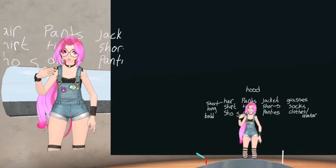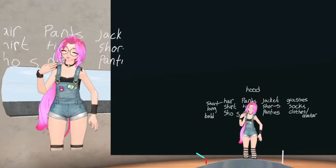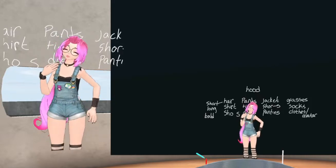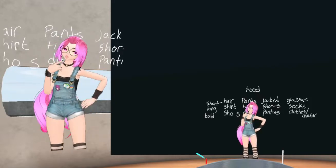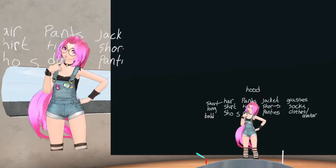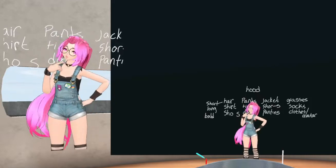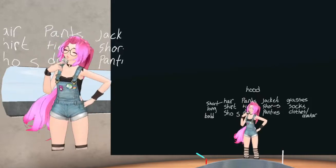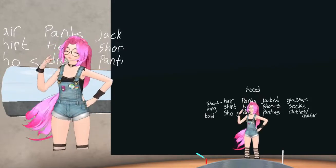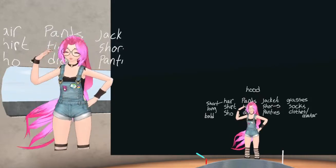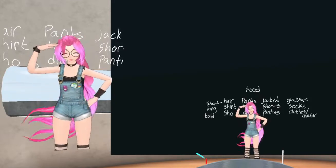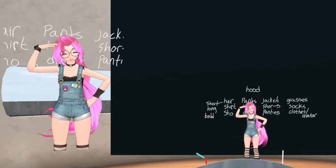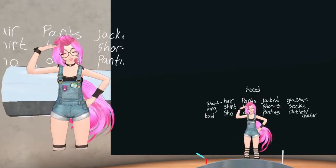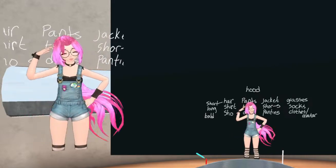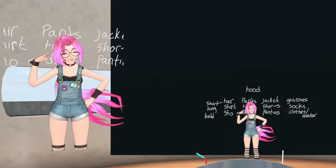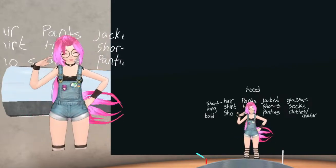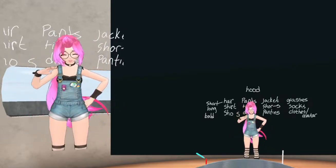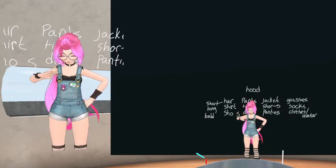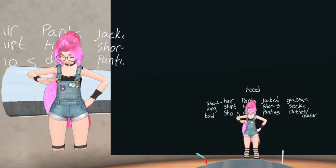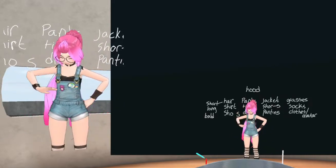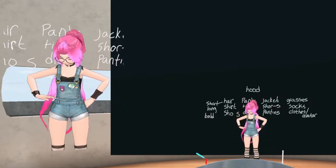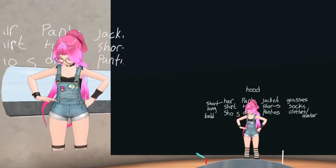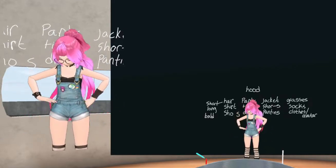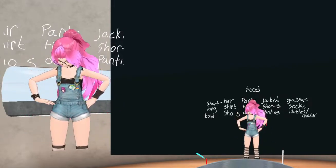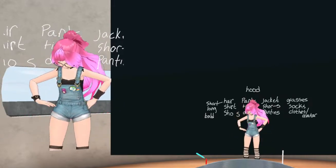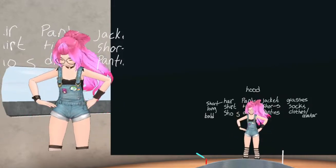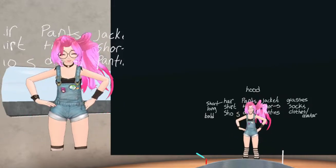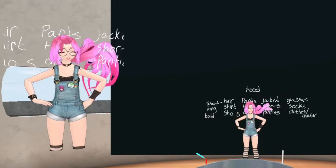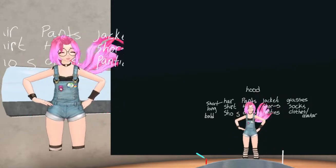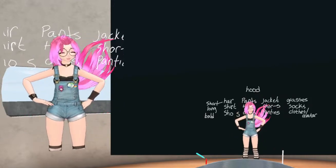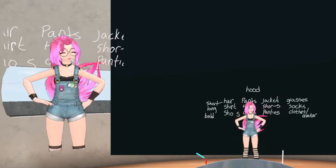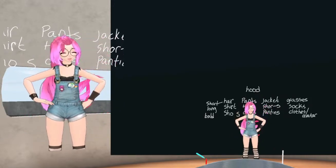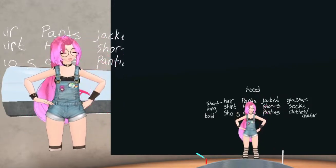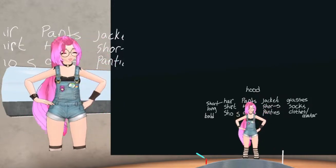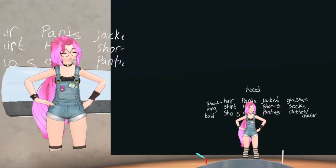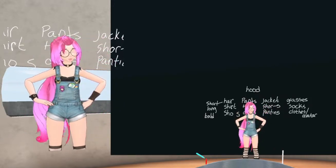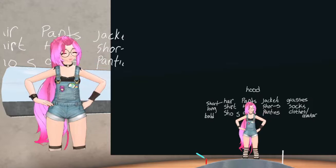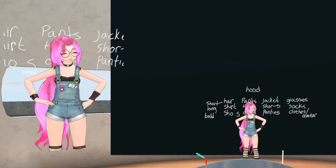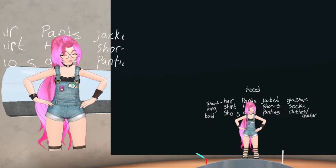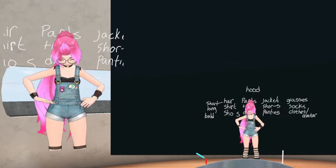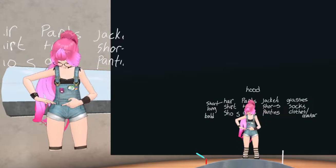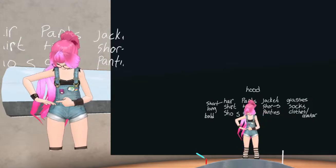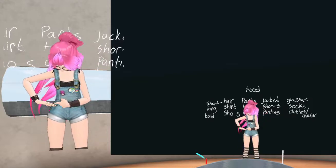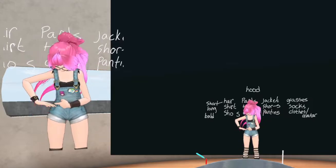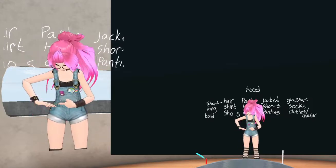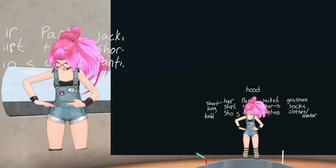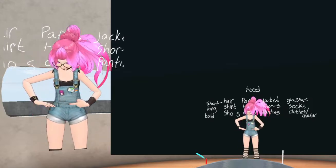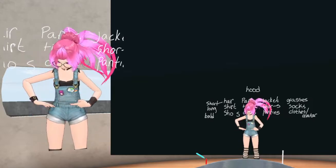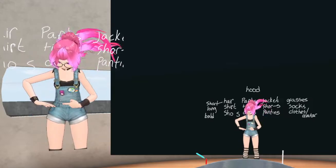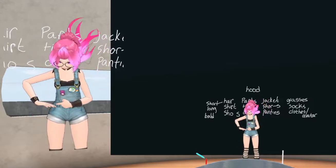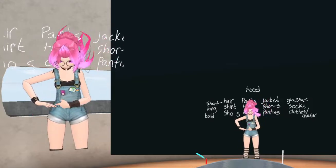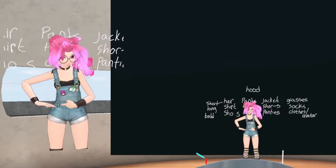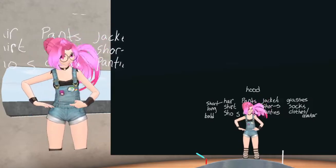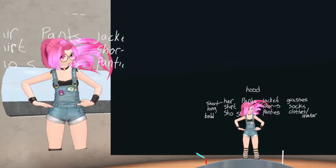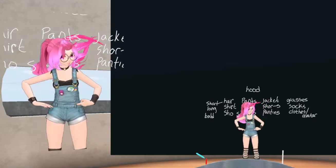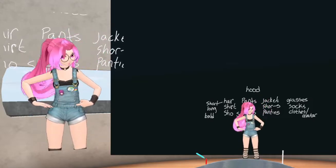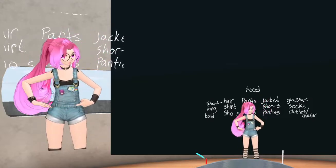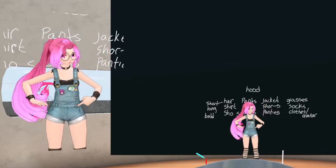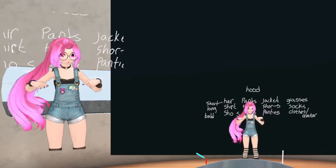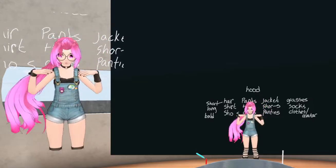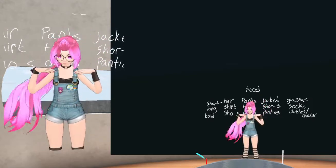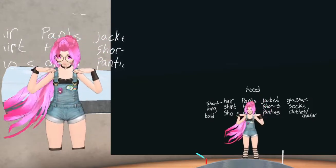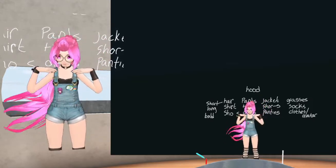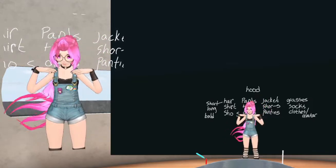their hair? You could say, I think their hair, I think it's about here. It's quite long. So you can literally show, like, I think their hair is